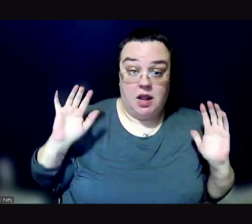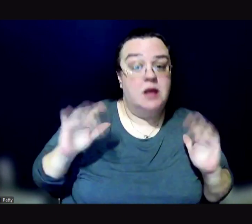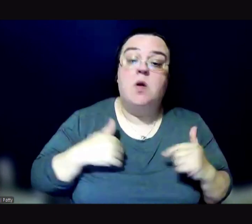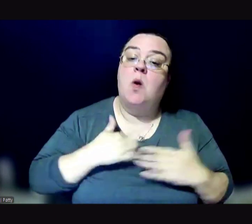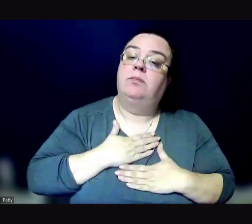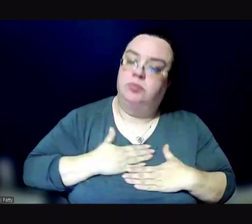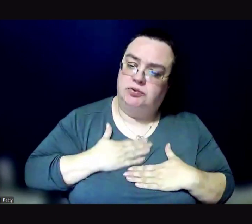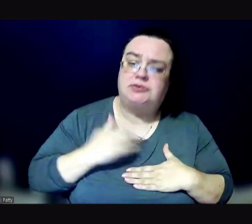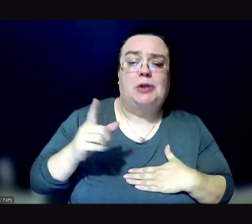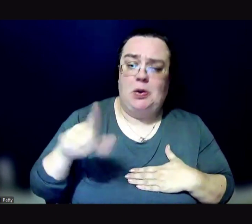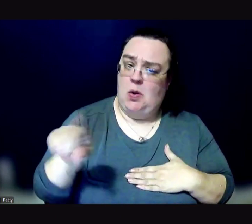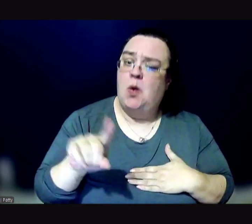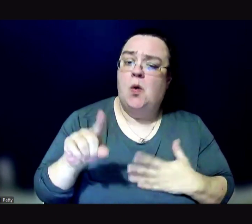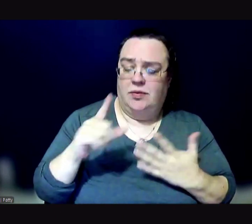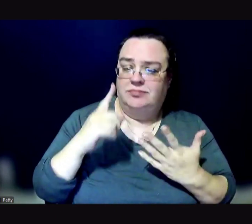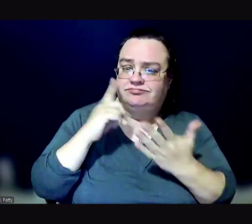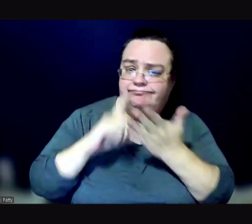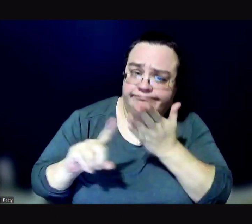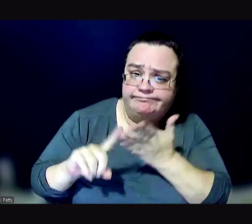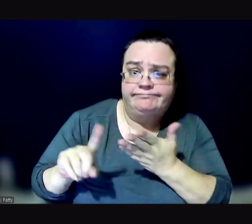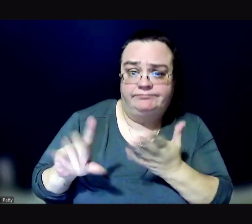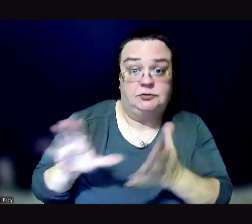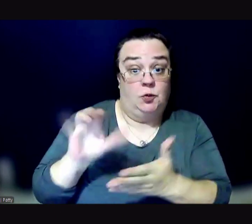guys if you guys look into that. Thank you.